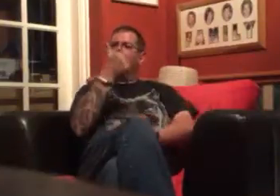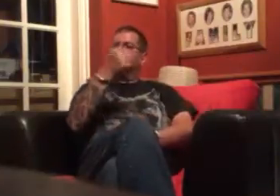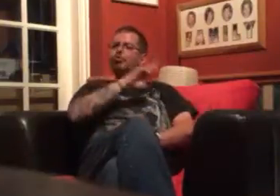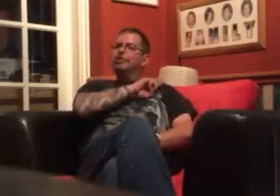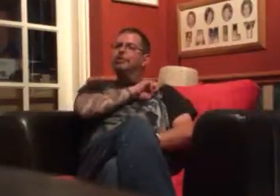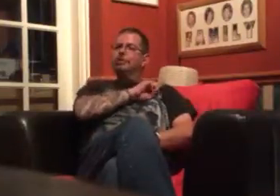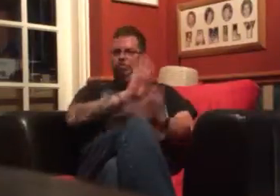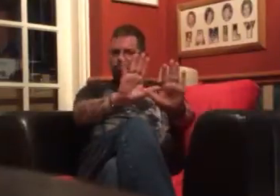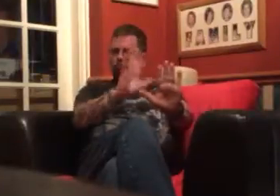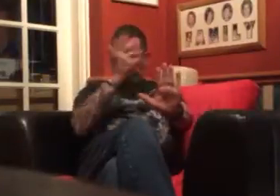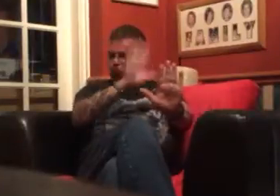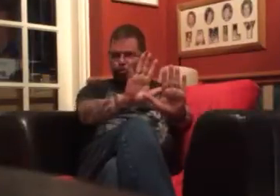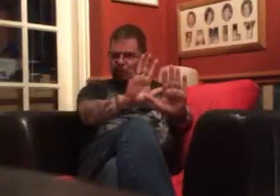as they could on the educational format.